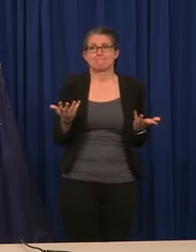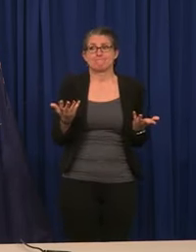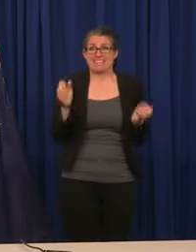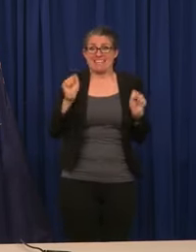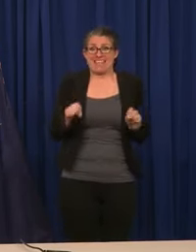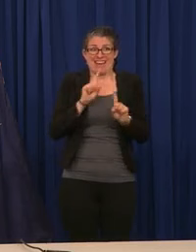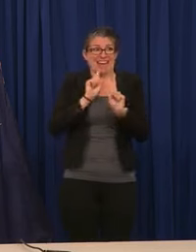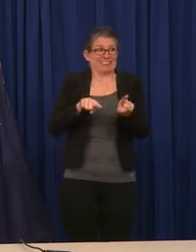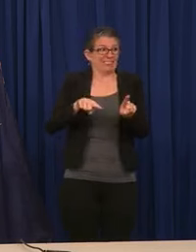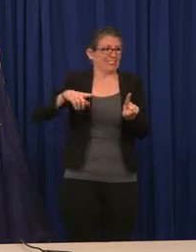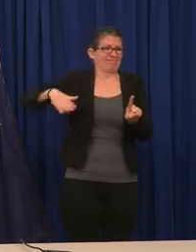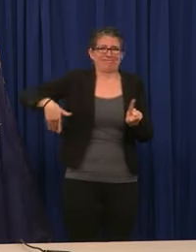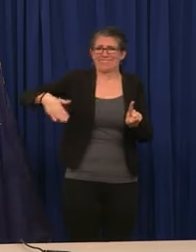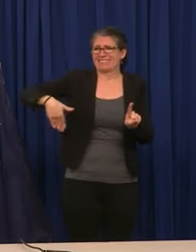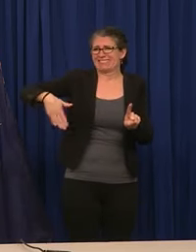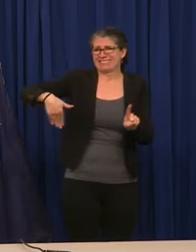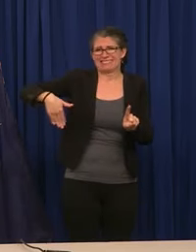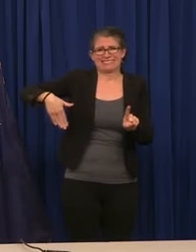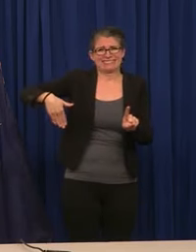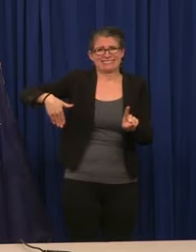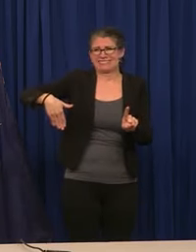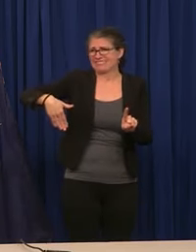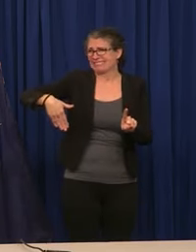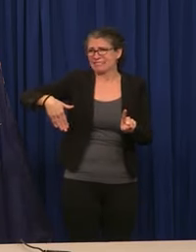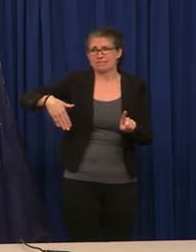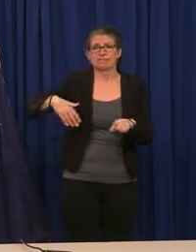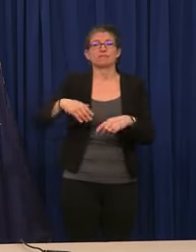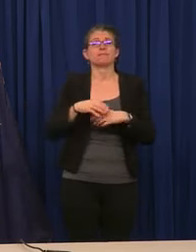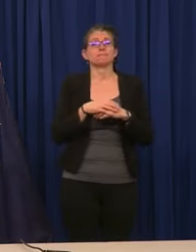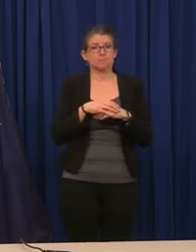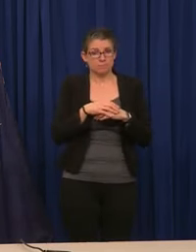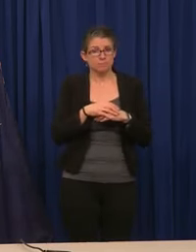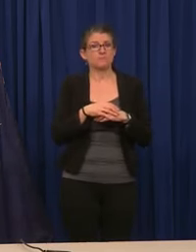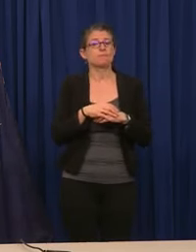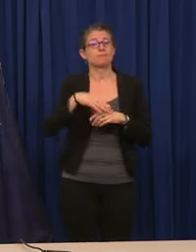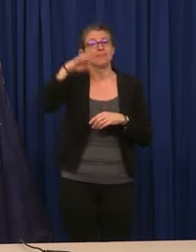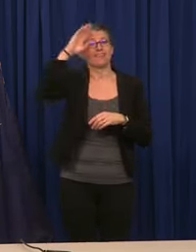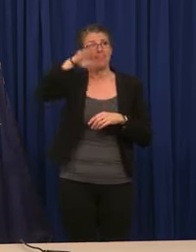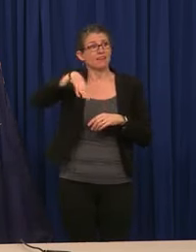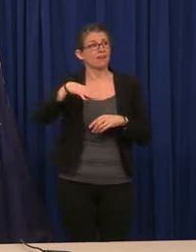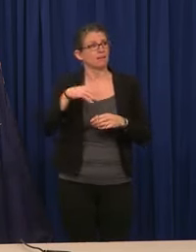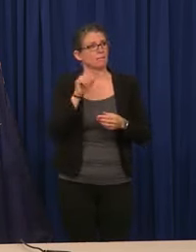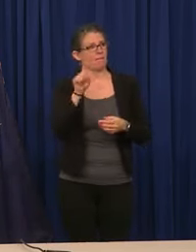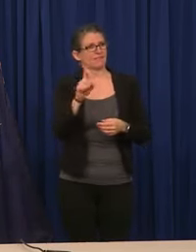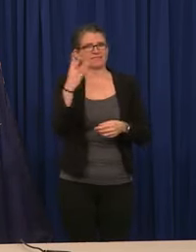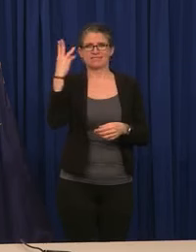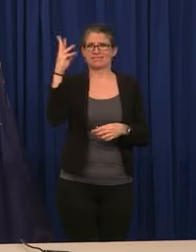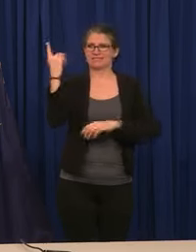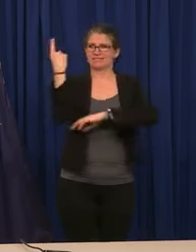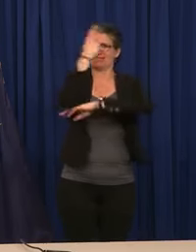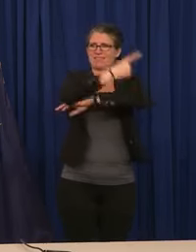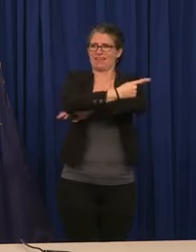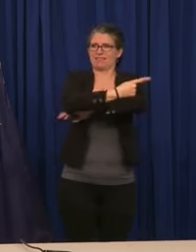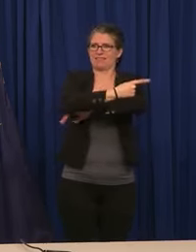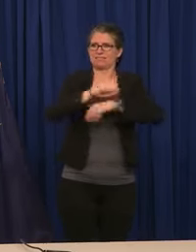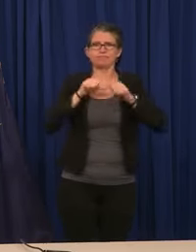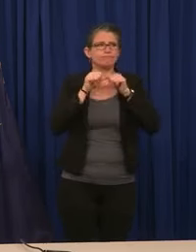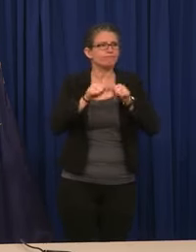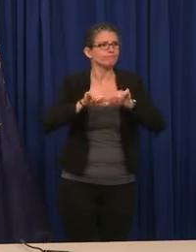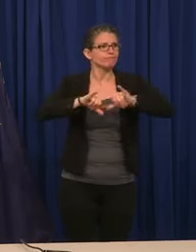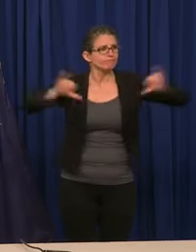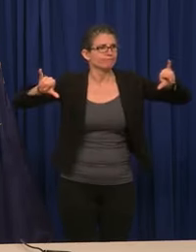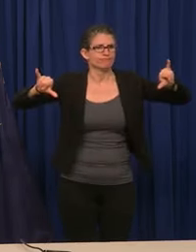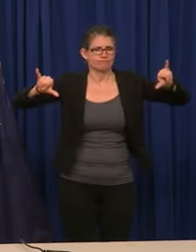minimum 16 days before any changes to be able to be detected after the introduction of something like